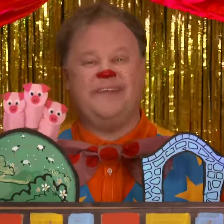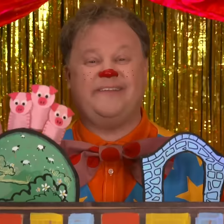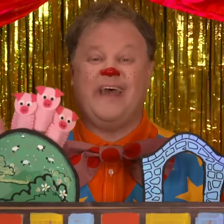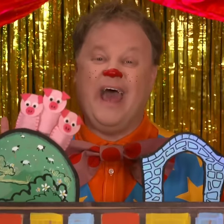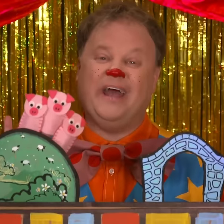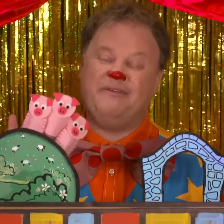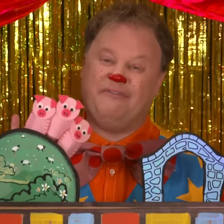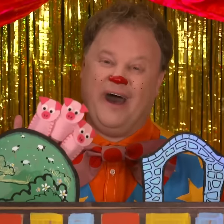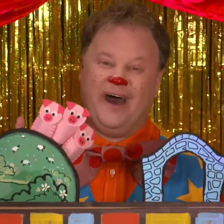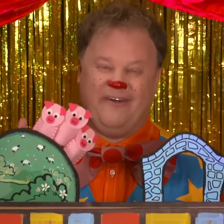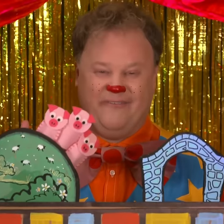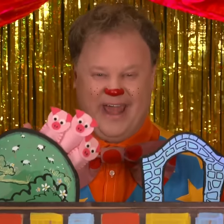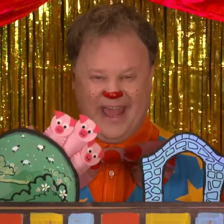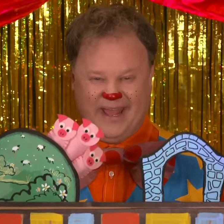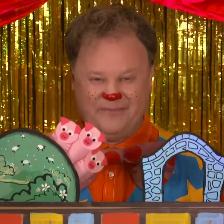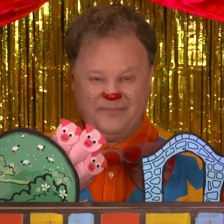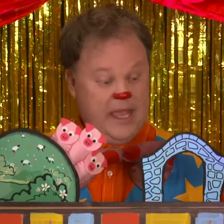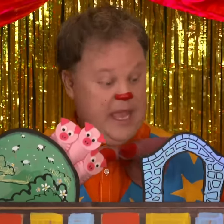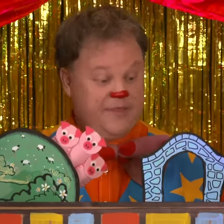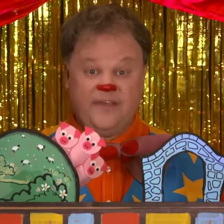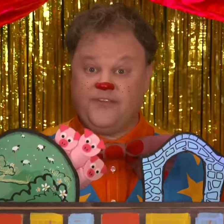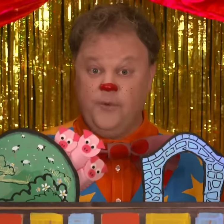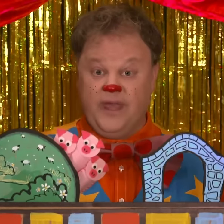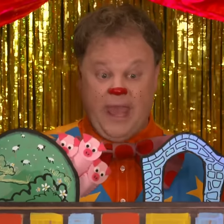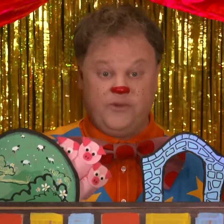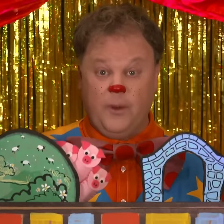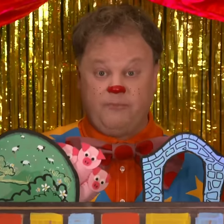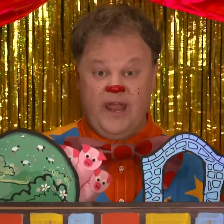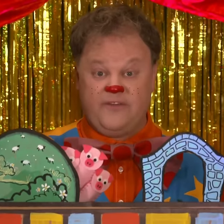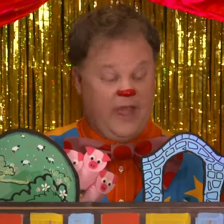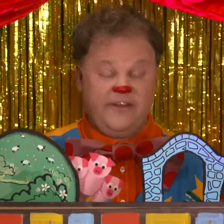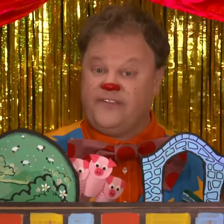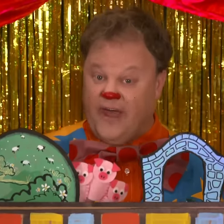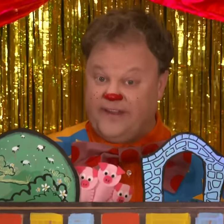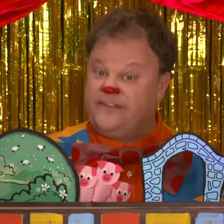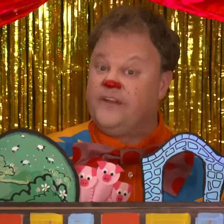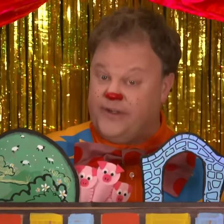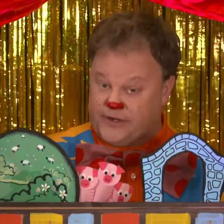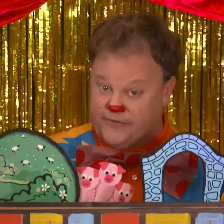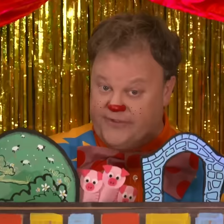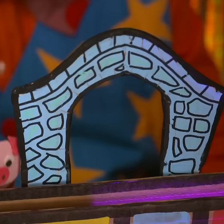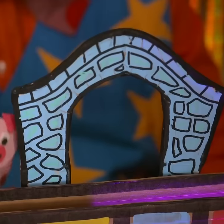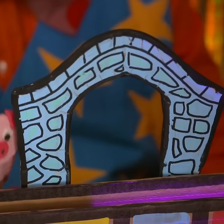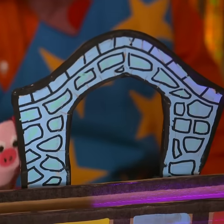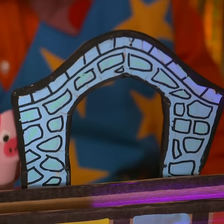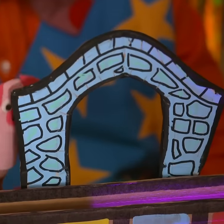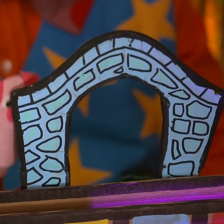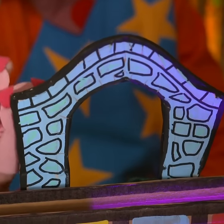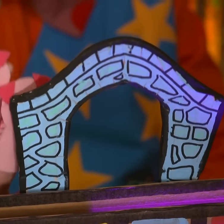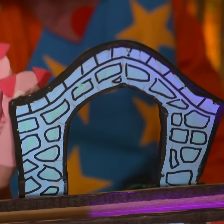hills and far away. They soon came to a bridge and decided to cross it. But all of a